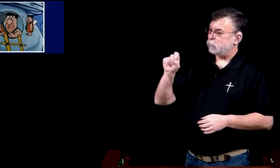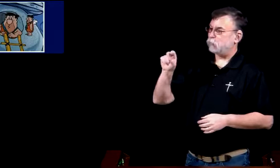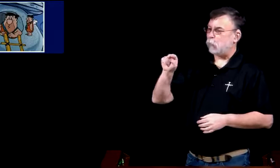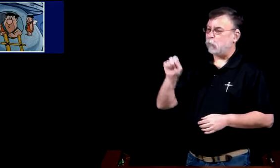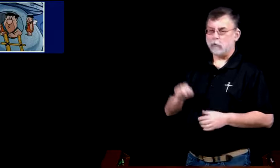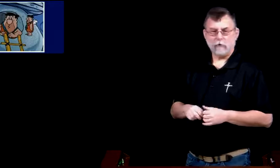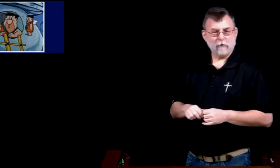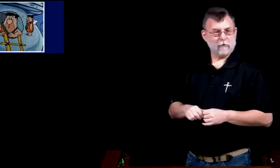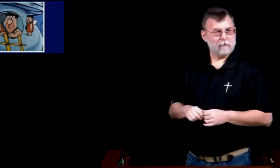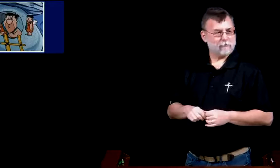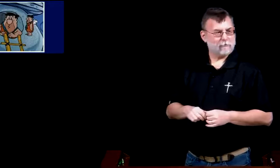cartoon.